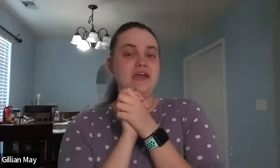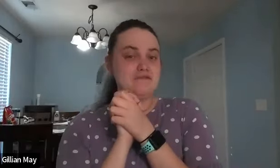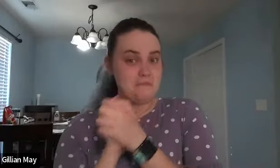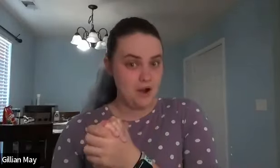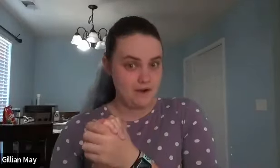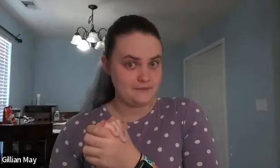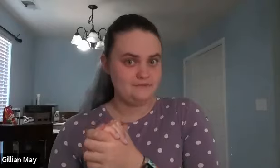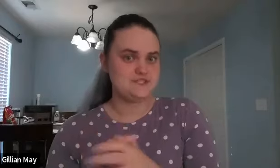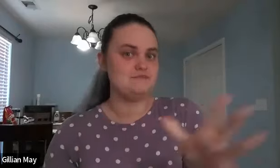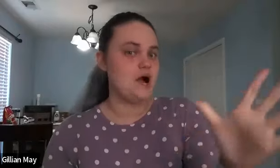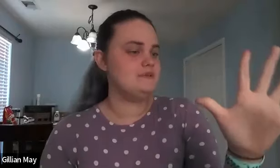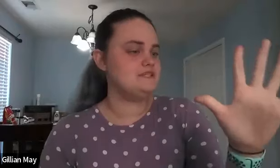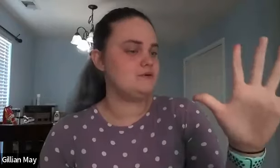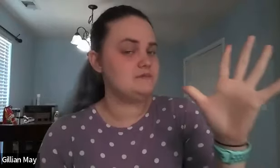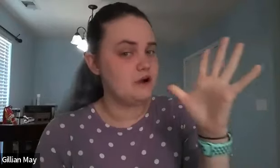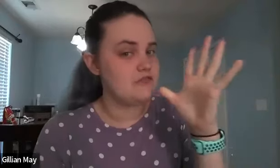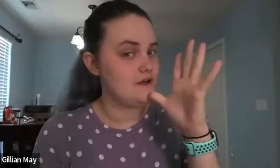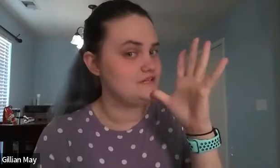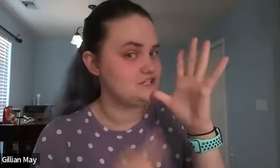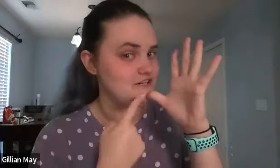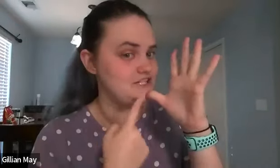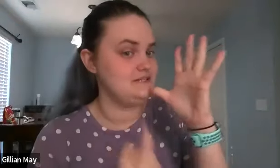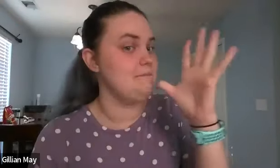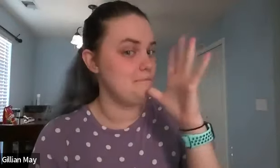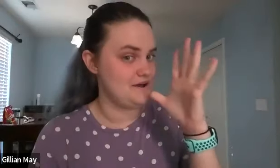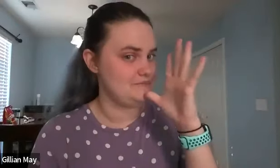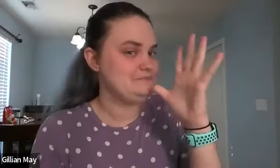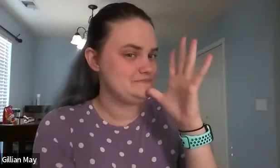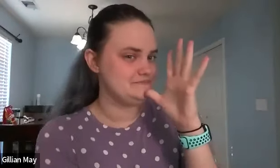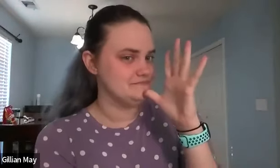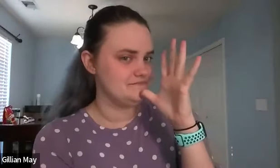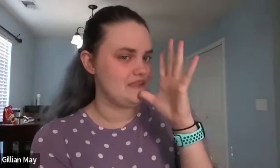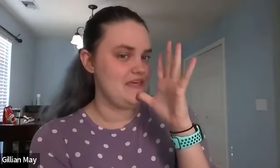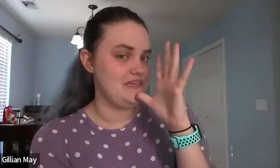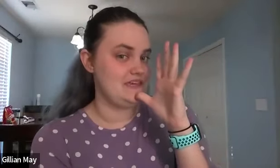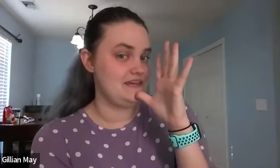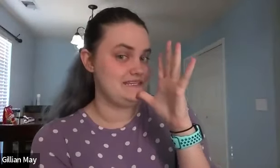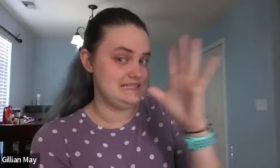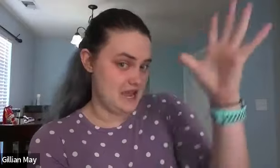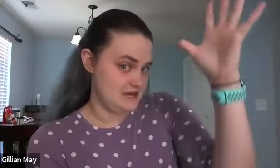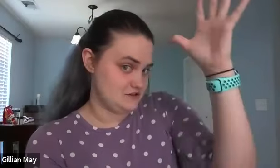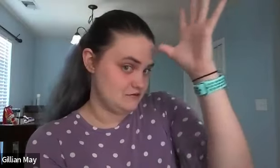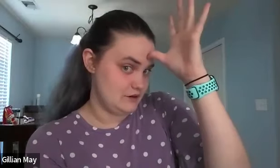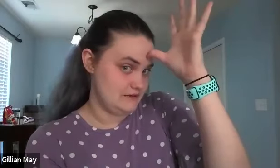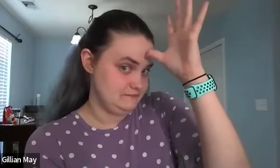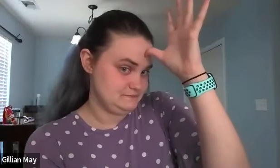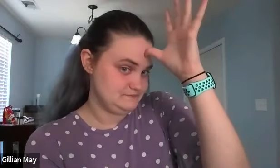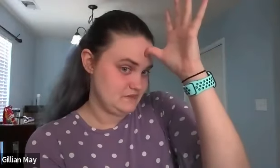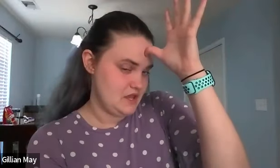have mom. So mom is going to be our thumb touching our chin. Yep, mom. And then dad is on our forehead.